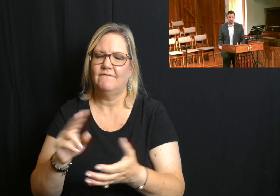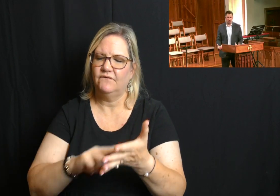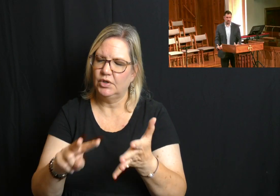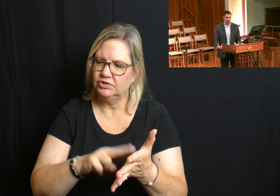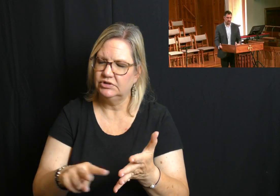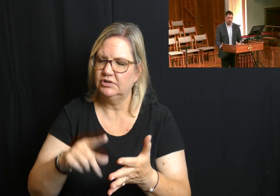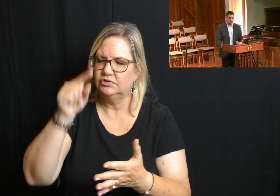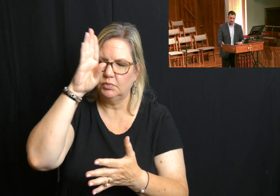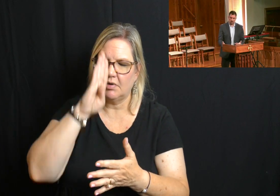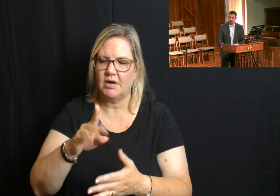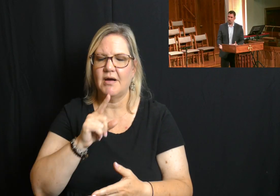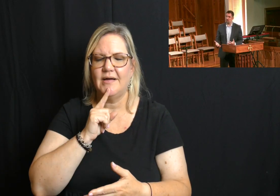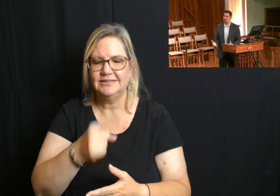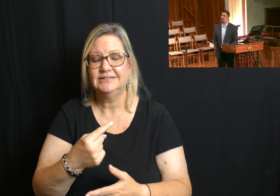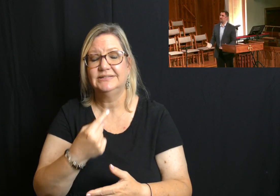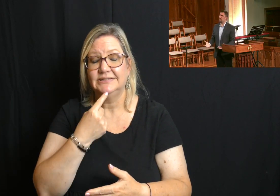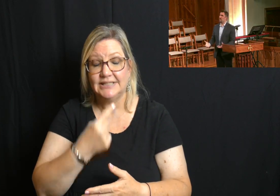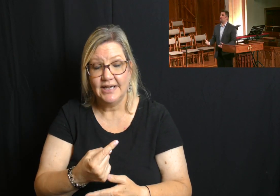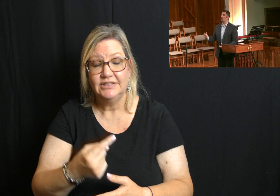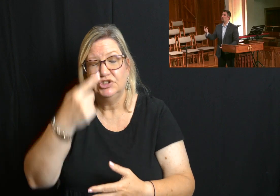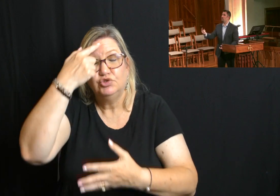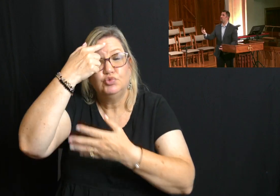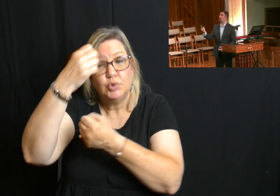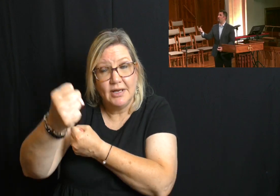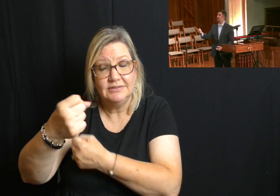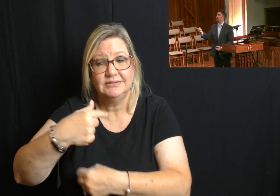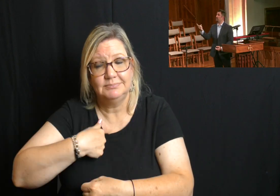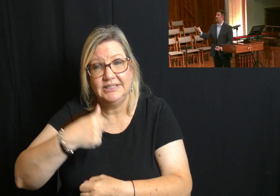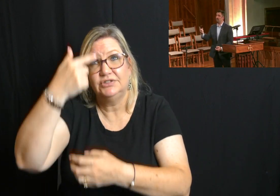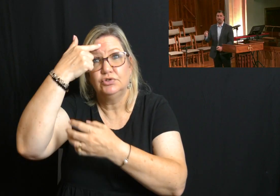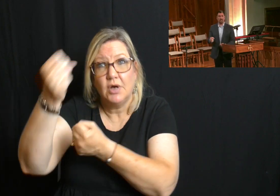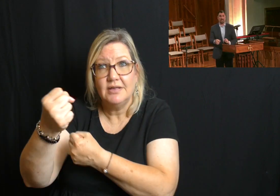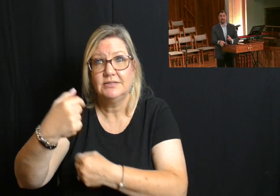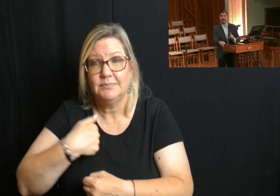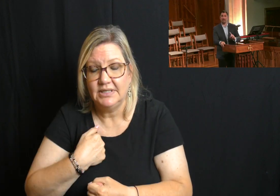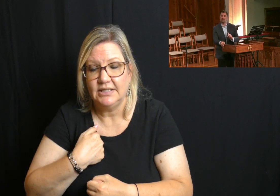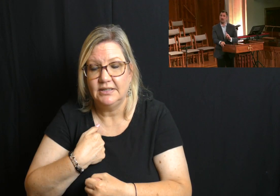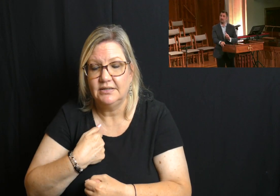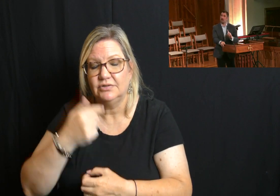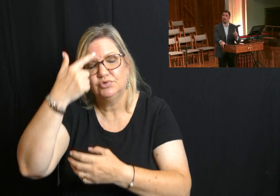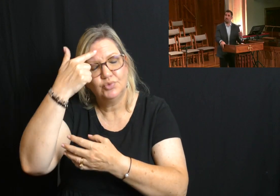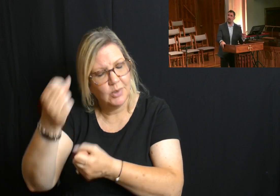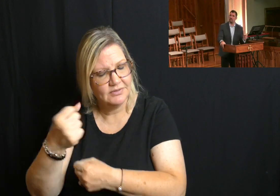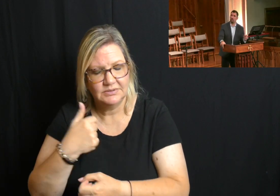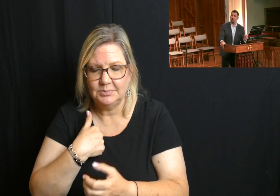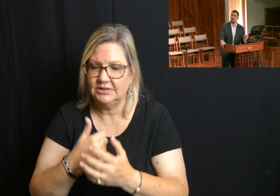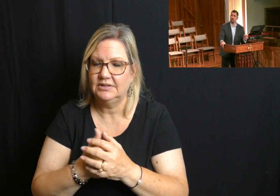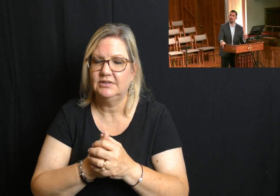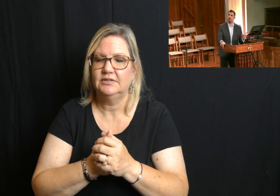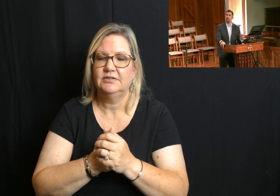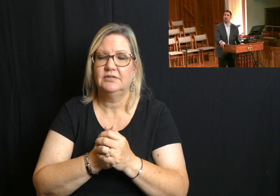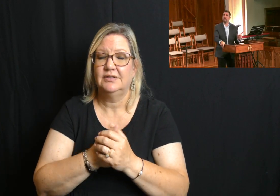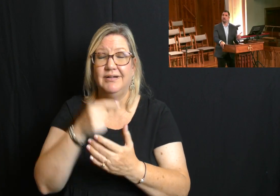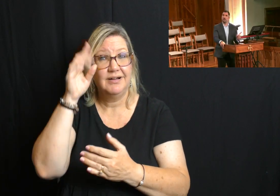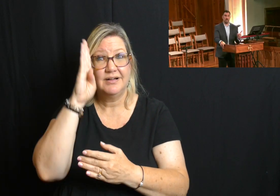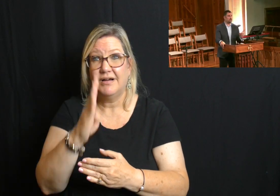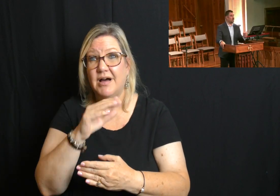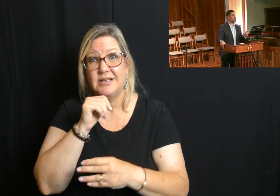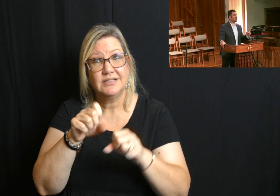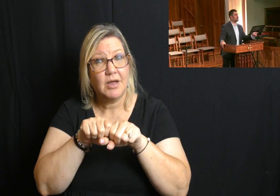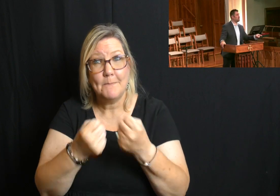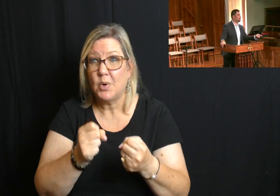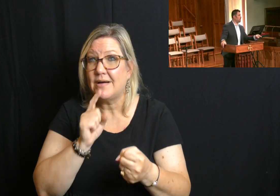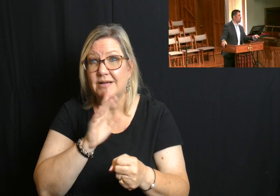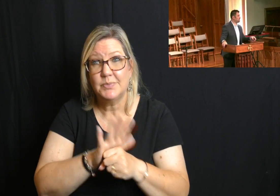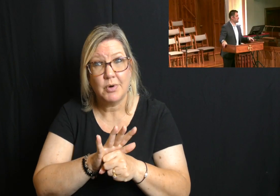us to trust. Because once we trust in Him and we remember the promises that He made, God is not a God that breaks promises. He's a